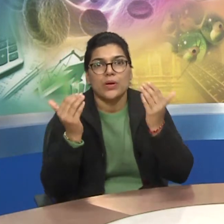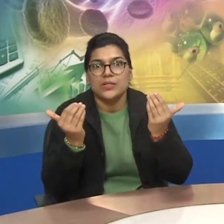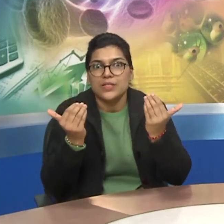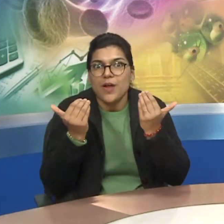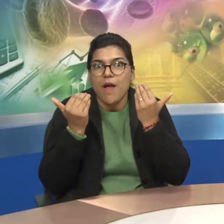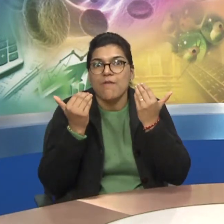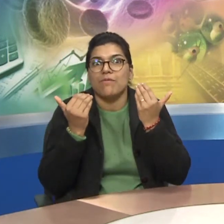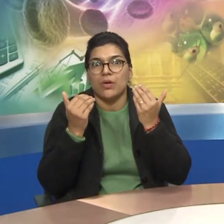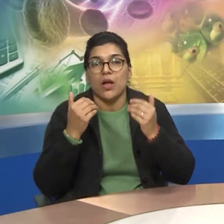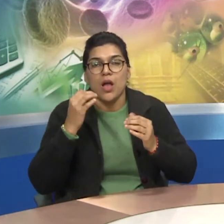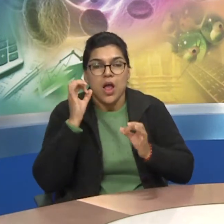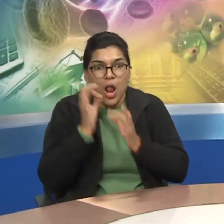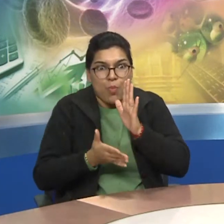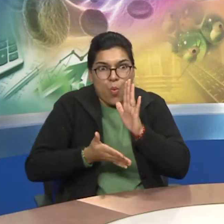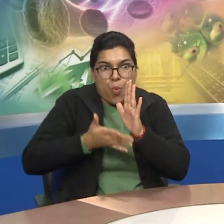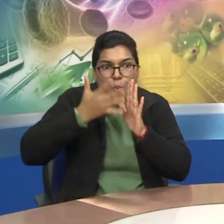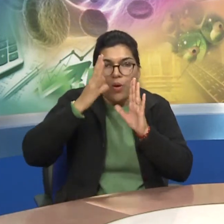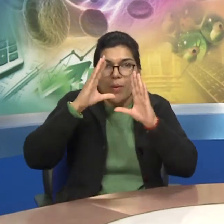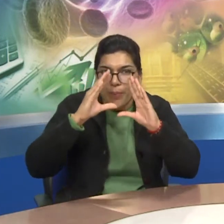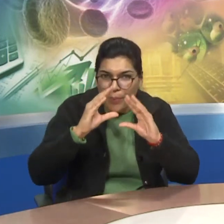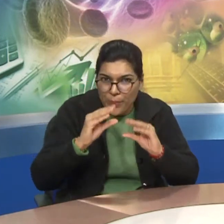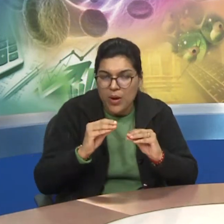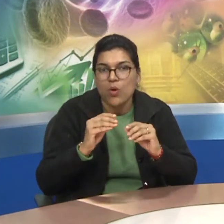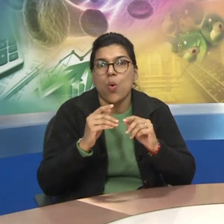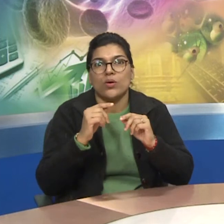so much energy can be saved.